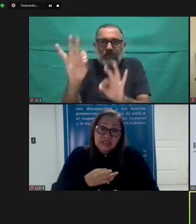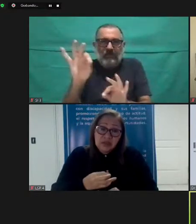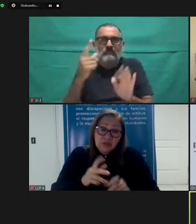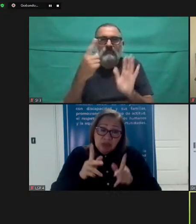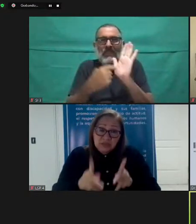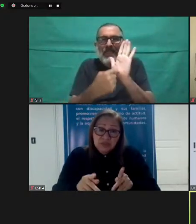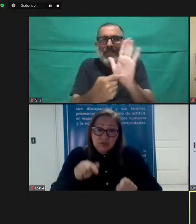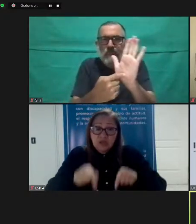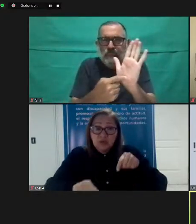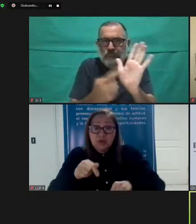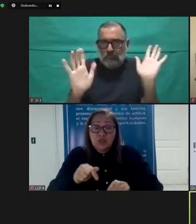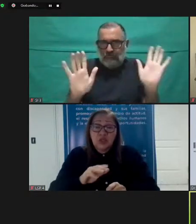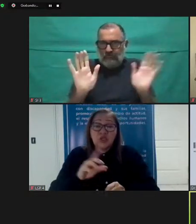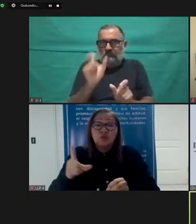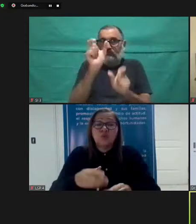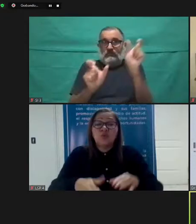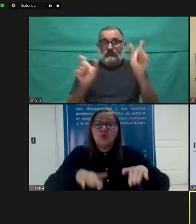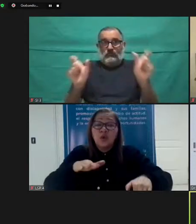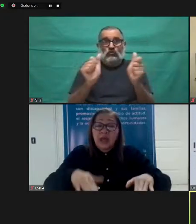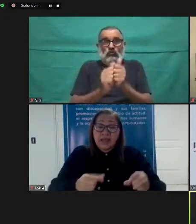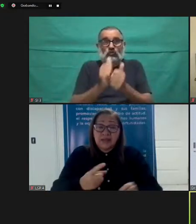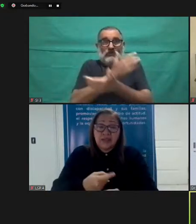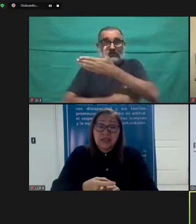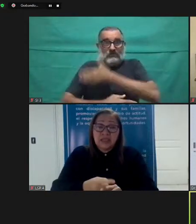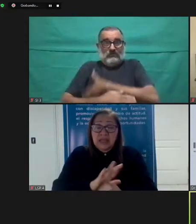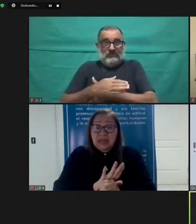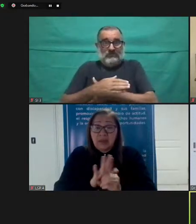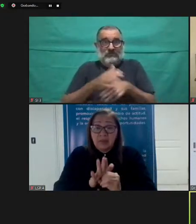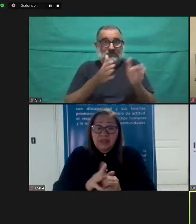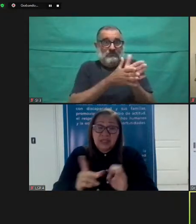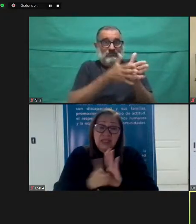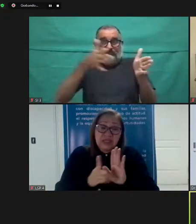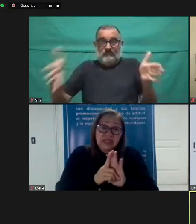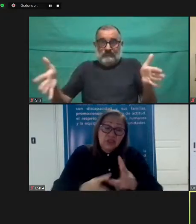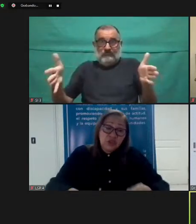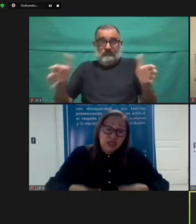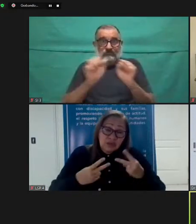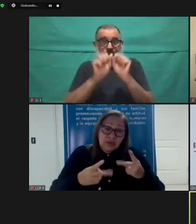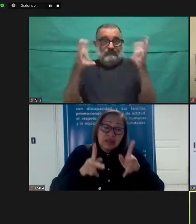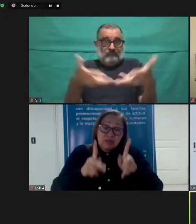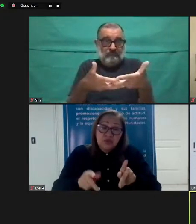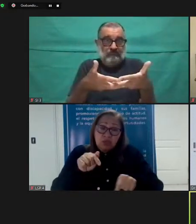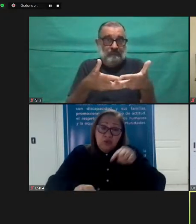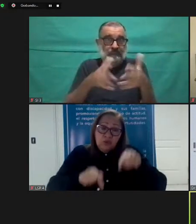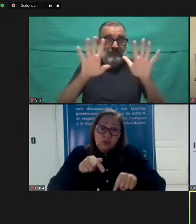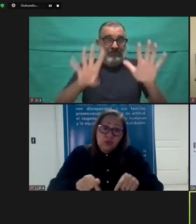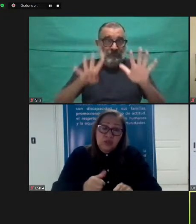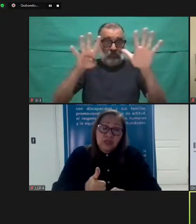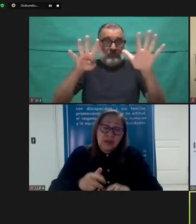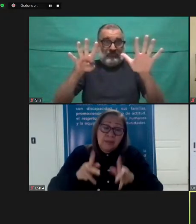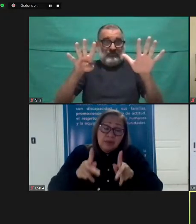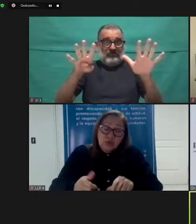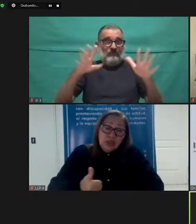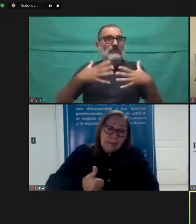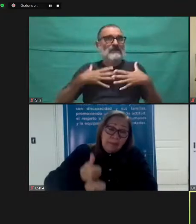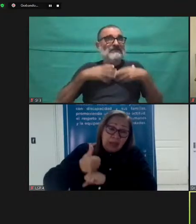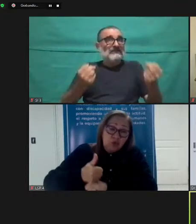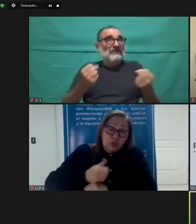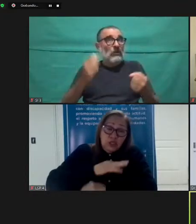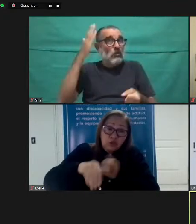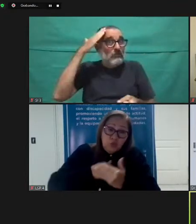mental health of persons with disabilities during the pandemic and the right to life of persons with disabilities and